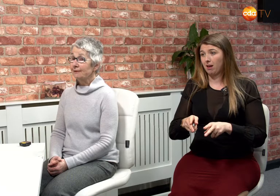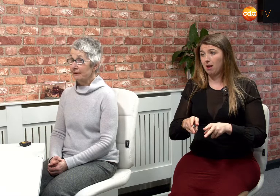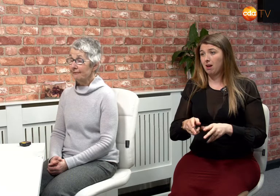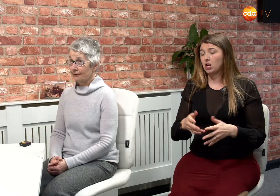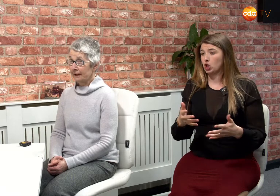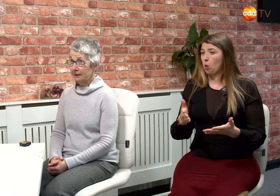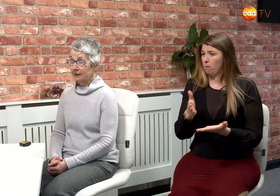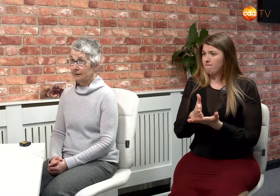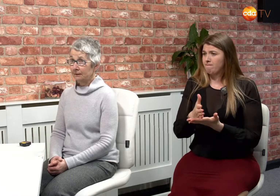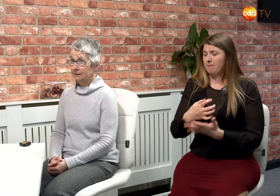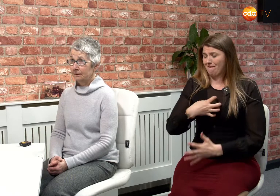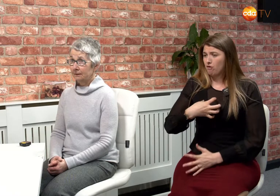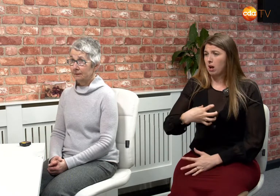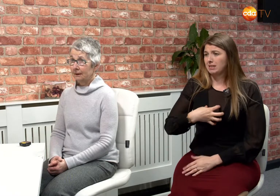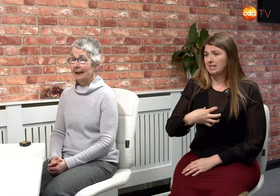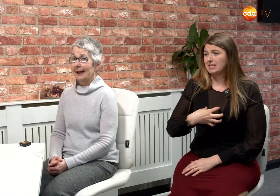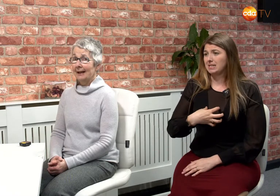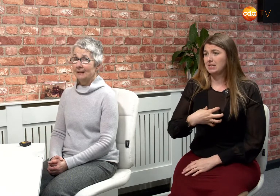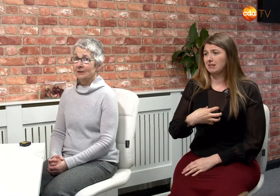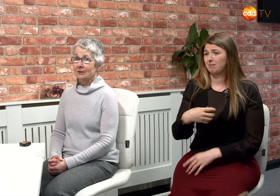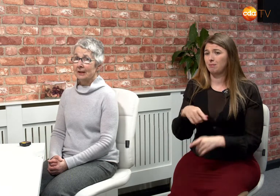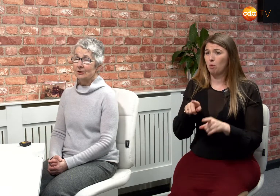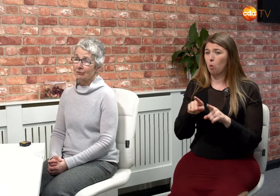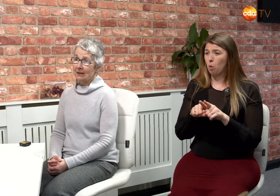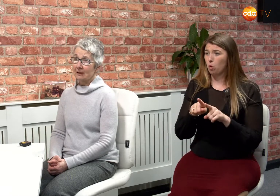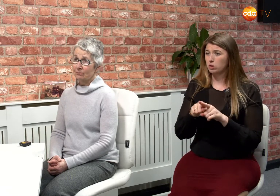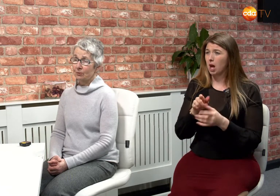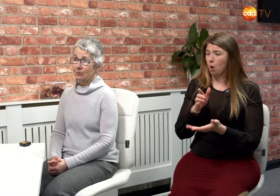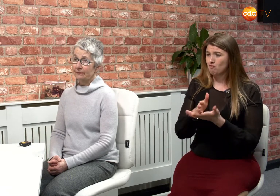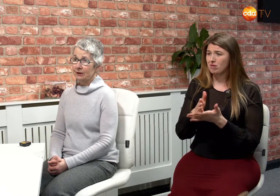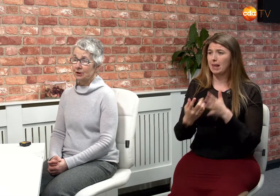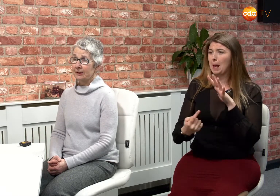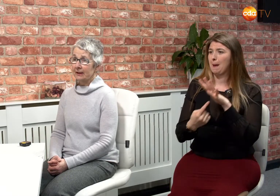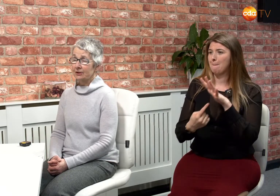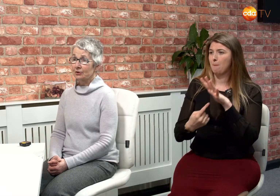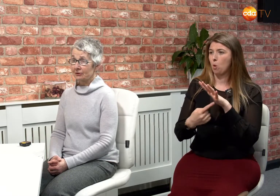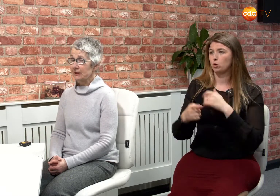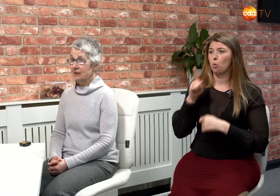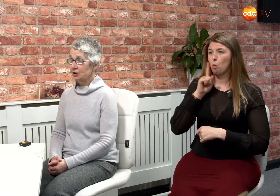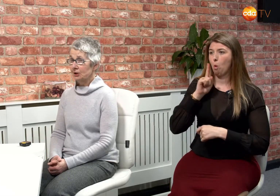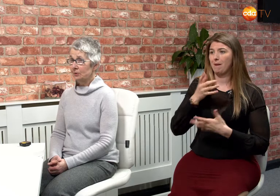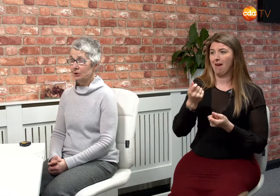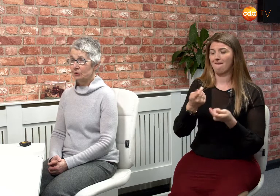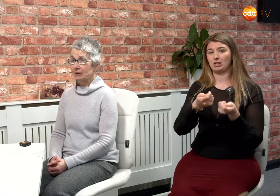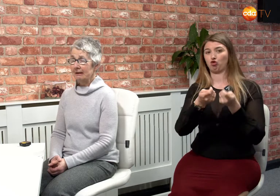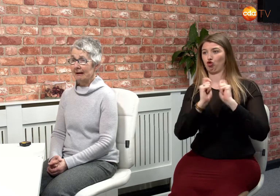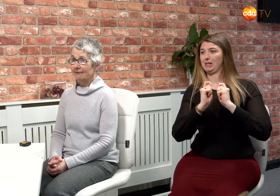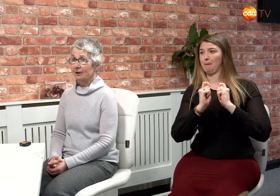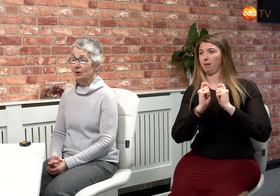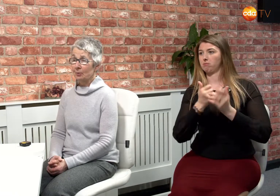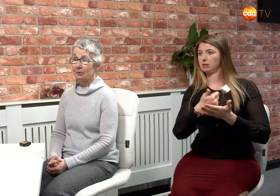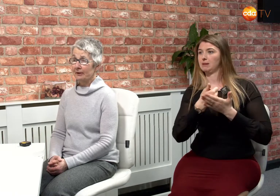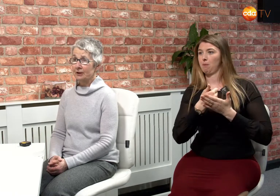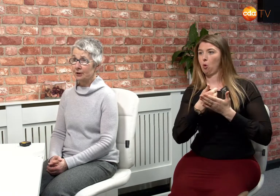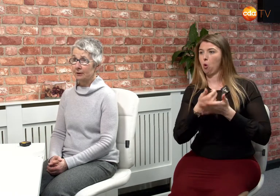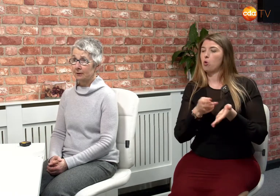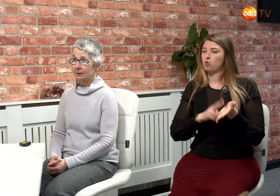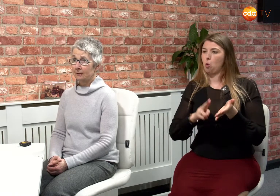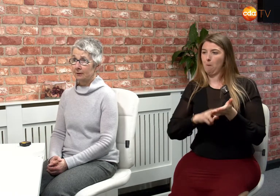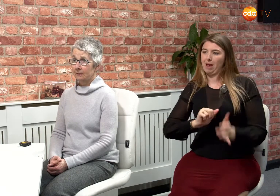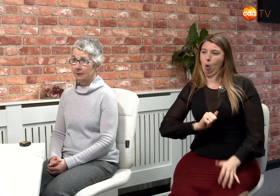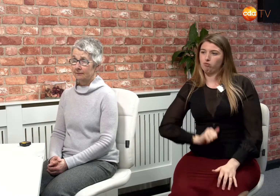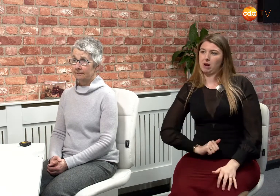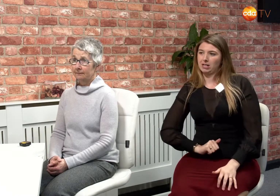So it's very frightening, and it's really important that she gets treated. She would usually have an